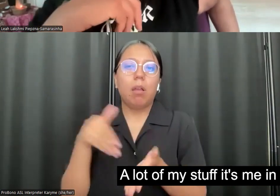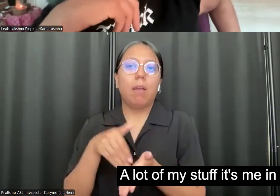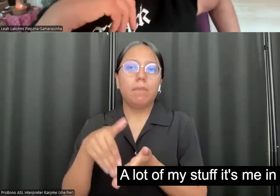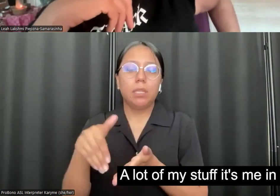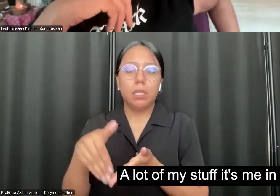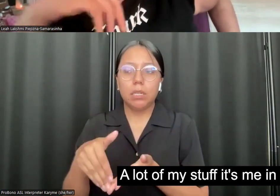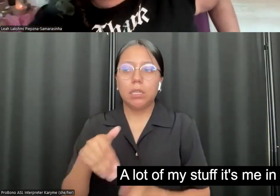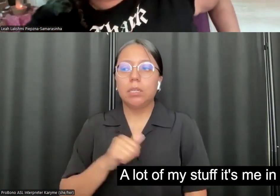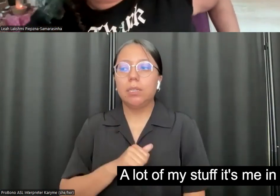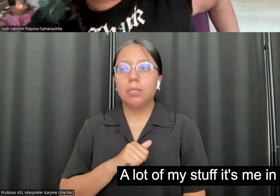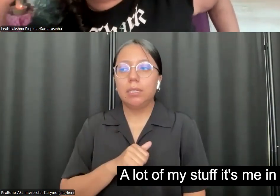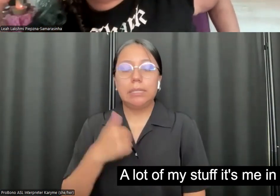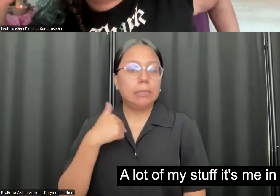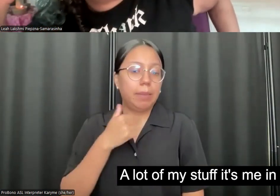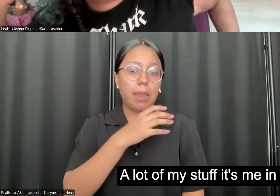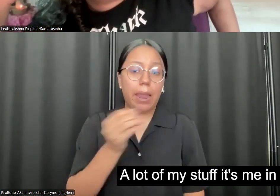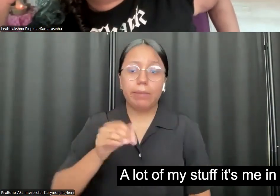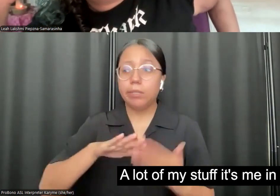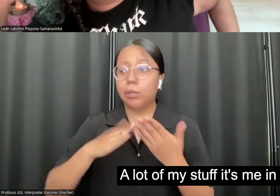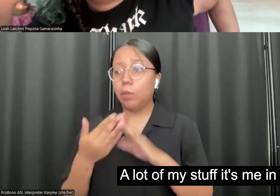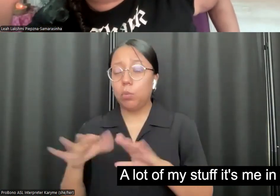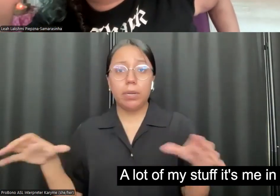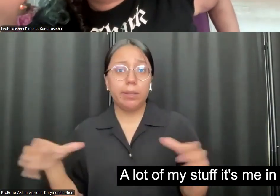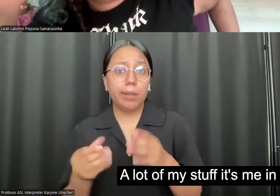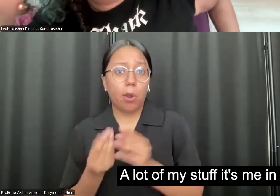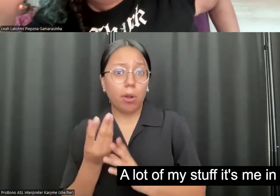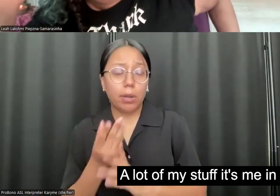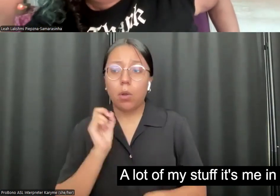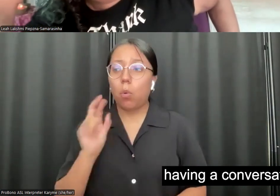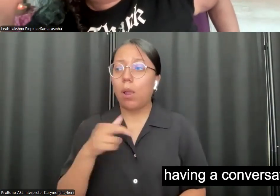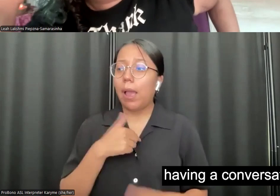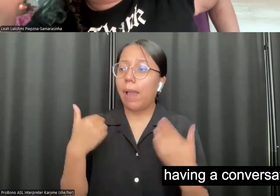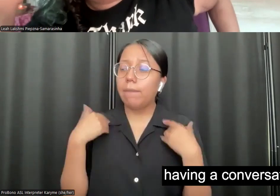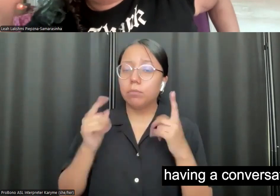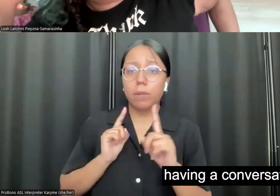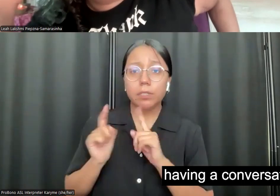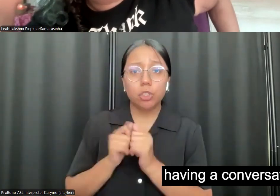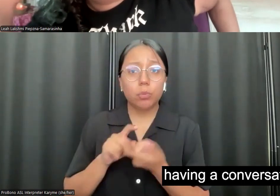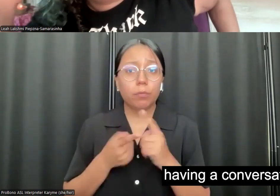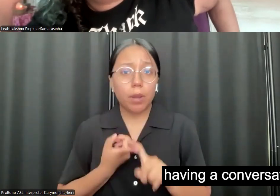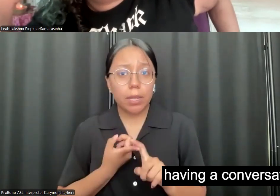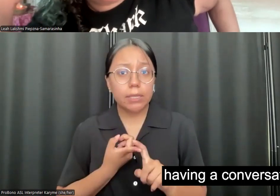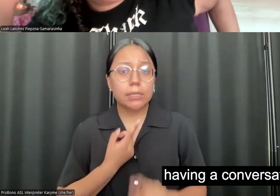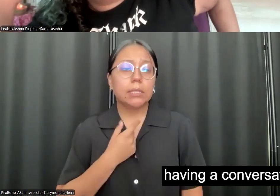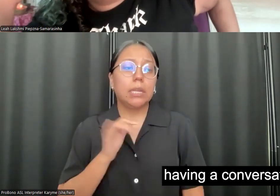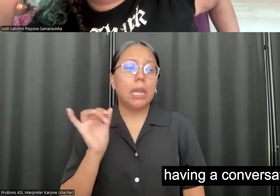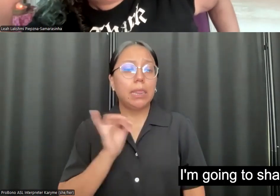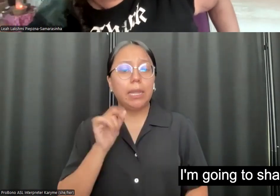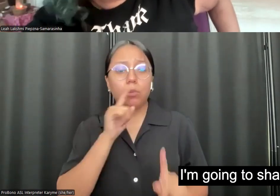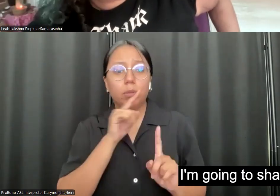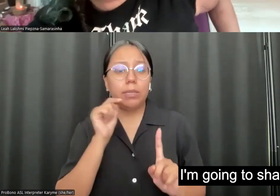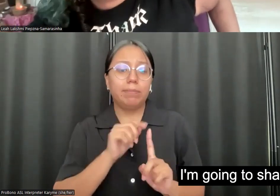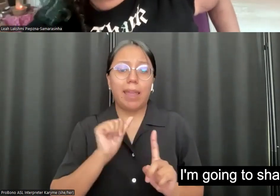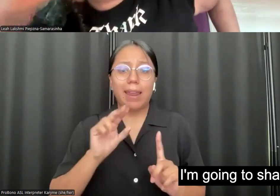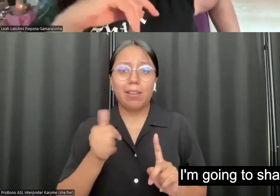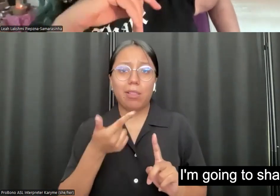in the community garden. It's me having a conversation with my friends. It's like us, it's like analog zine stuff. Or I'm going